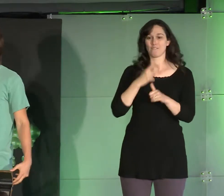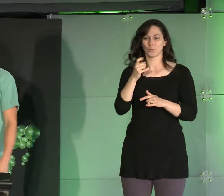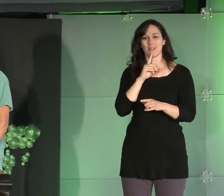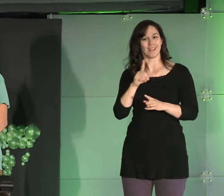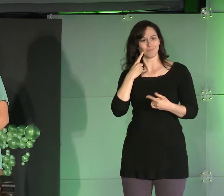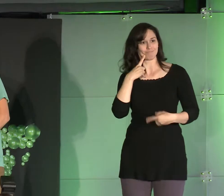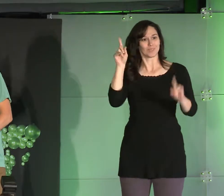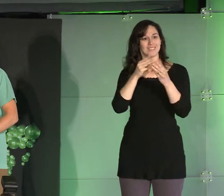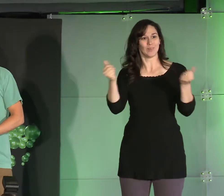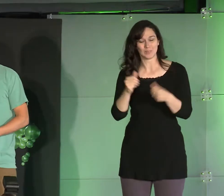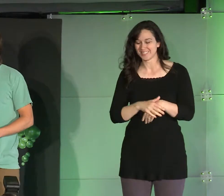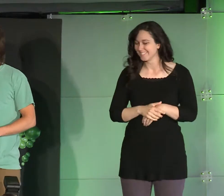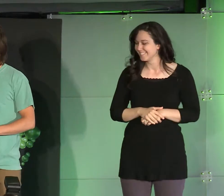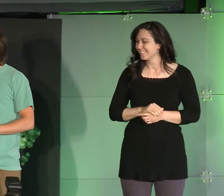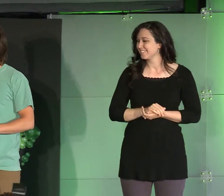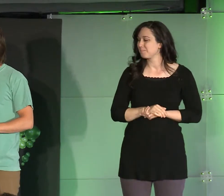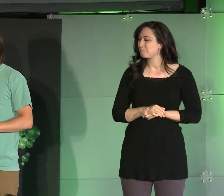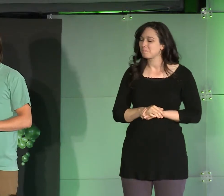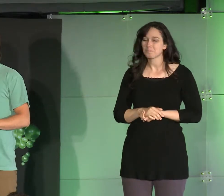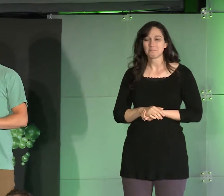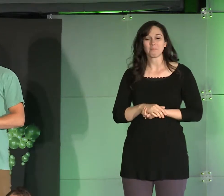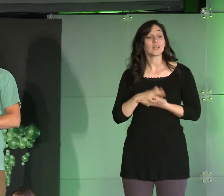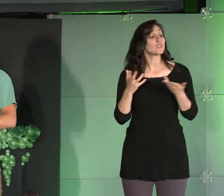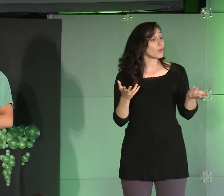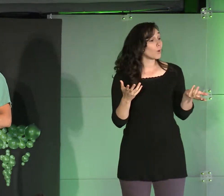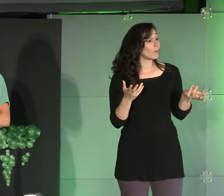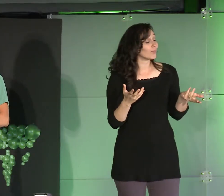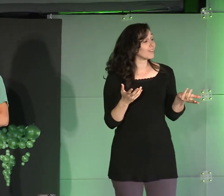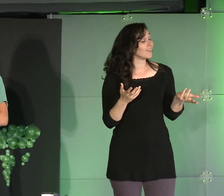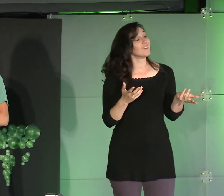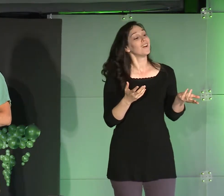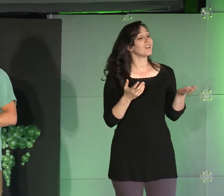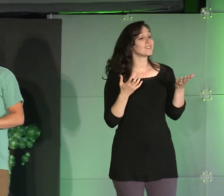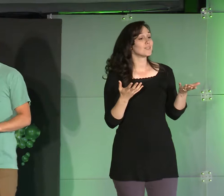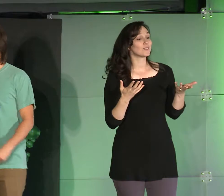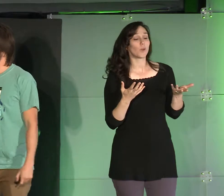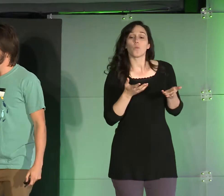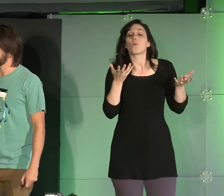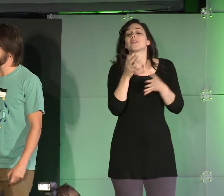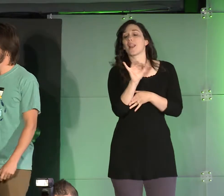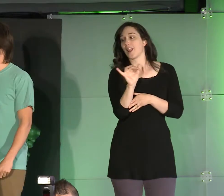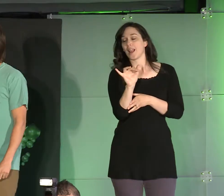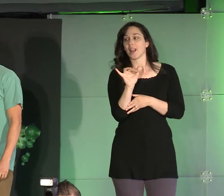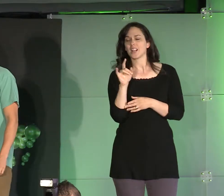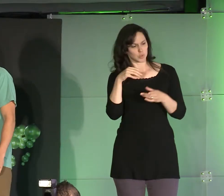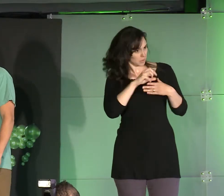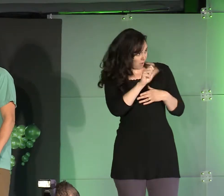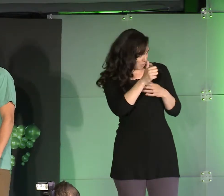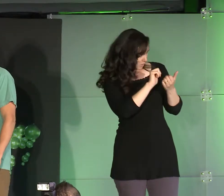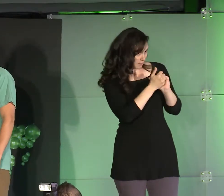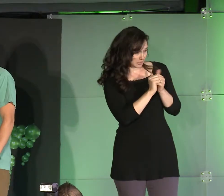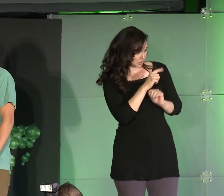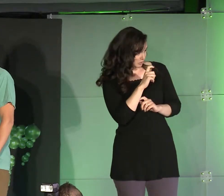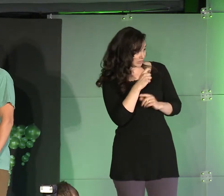intentionally. Yeah. Right, Yeah. So what's it been like? So you were in other competitions and